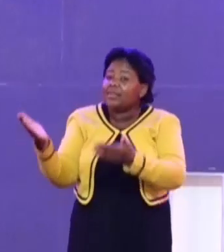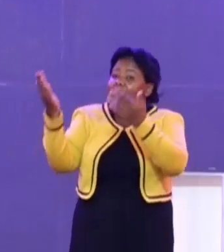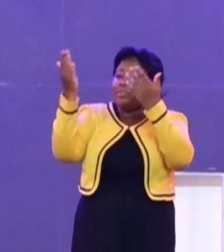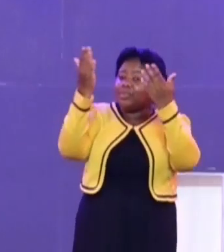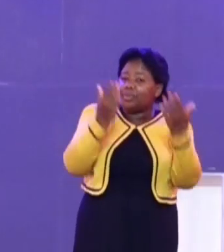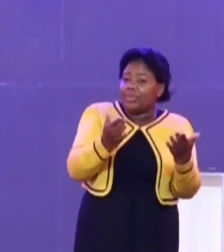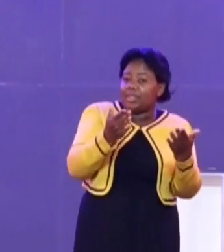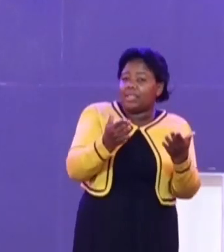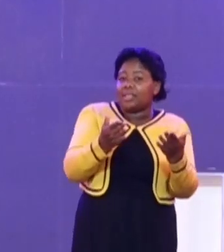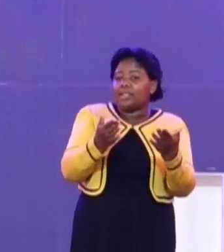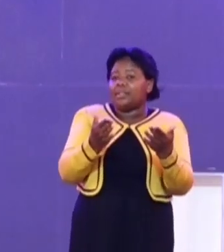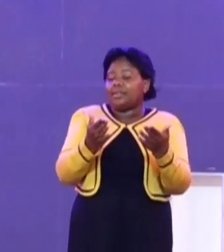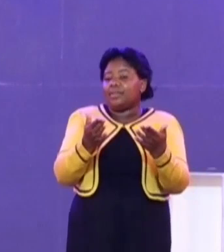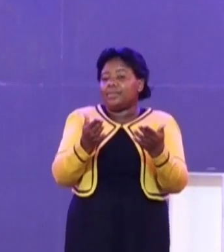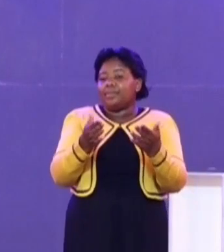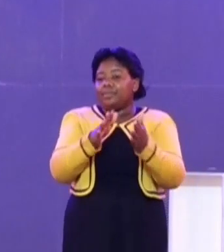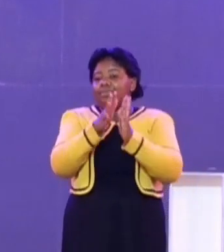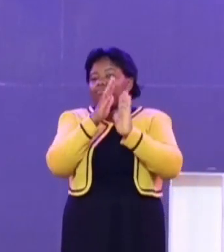Humility causes